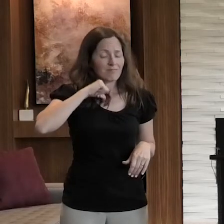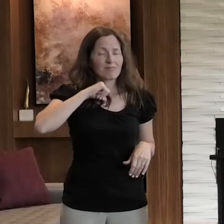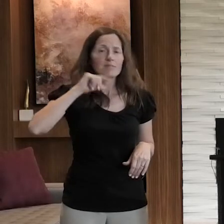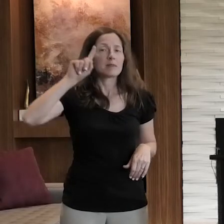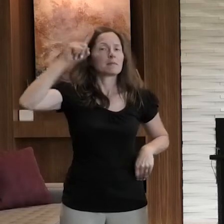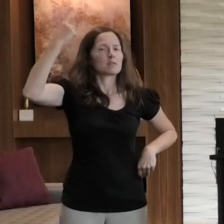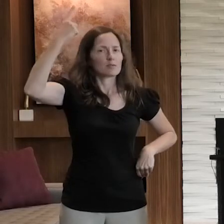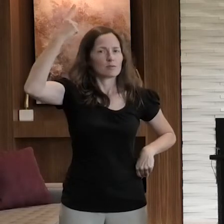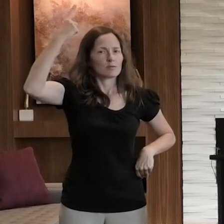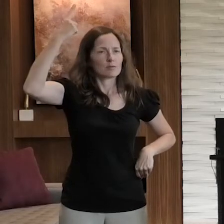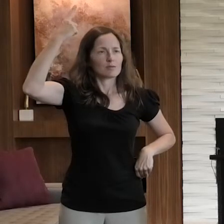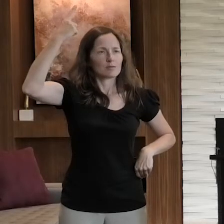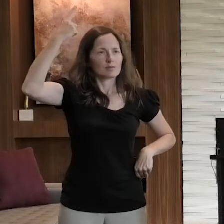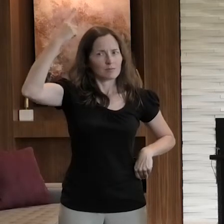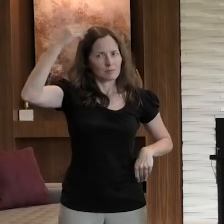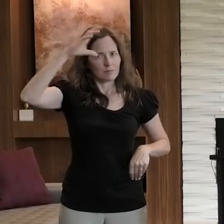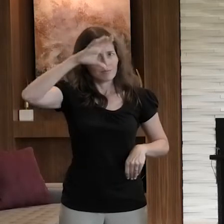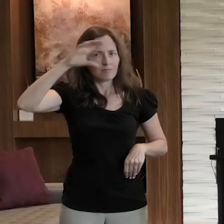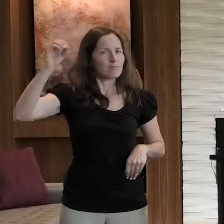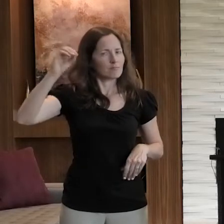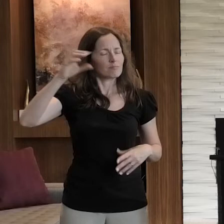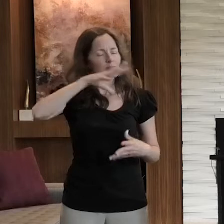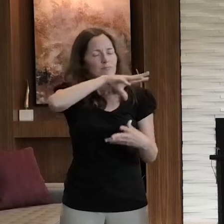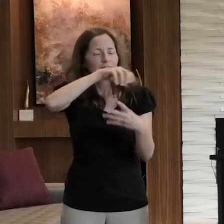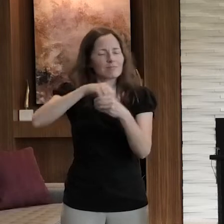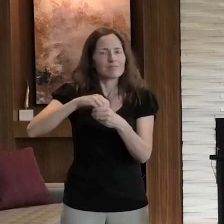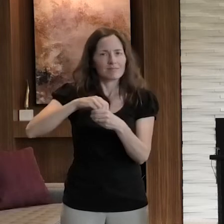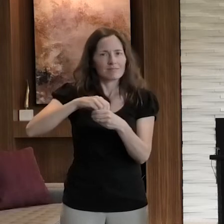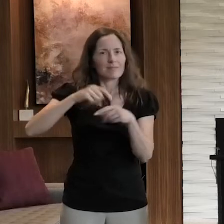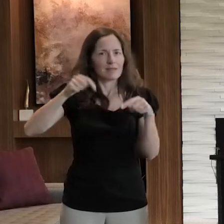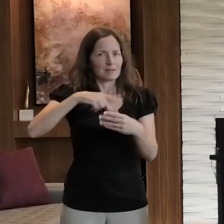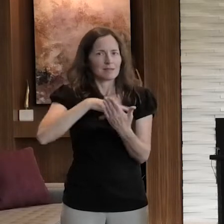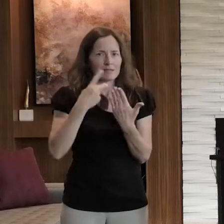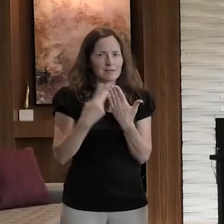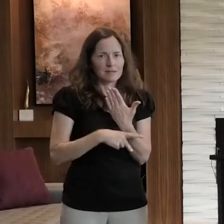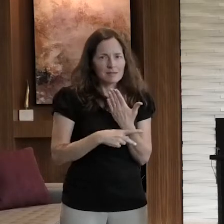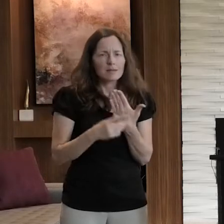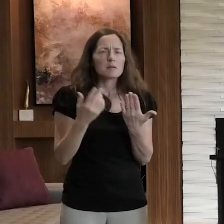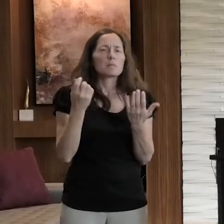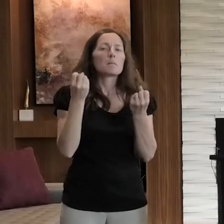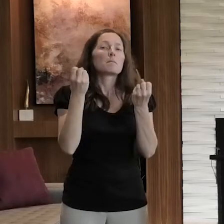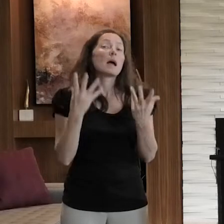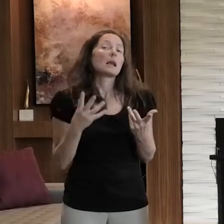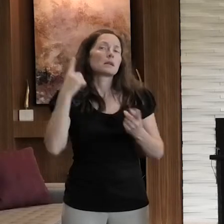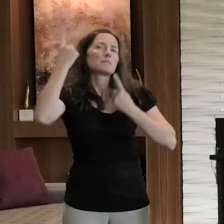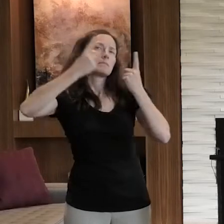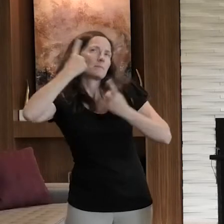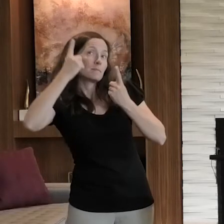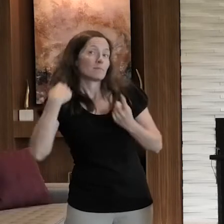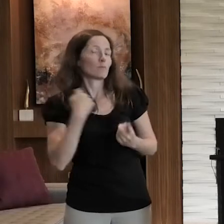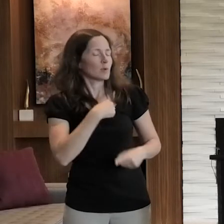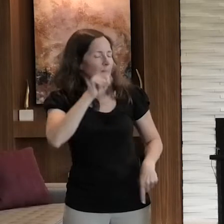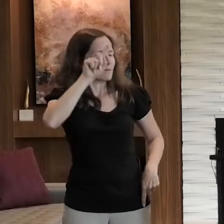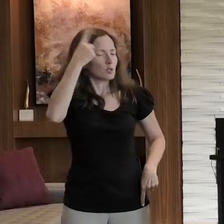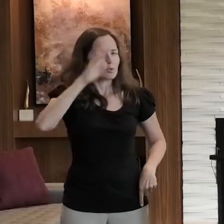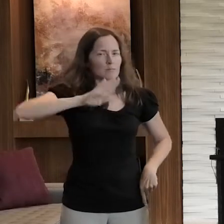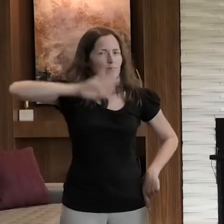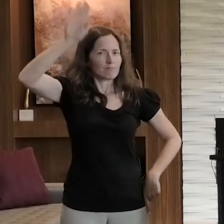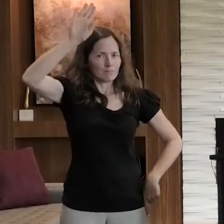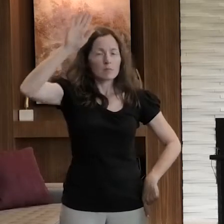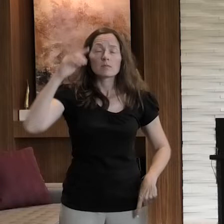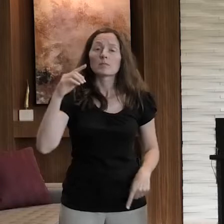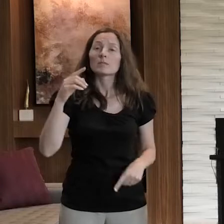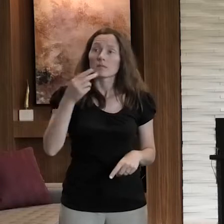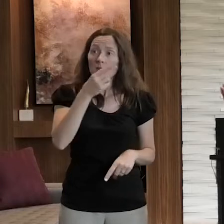this noble initiative. Many talk about it, but as you said, we made it happen. We are the second largest private employer here in Howard